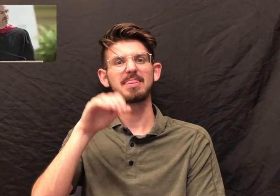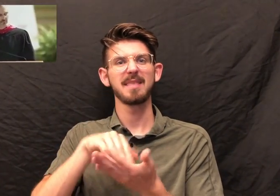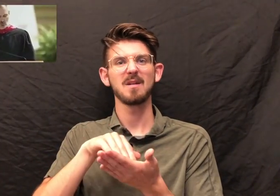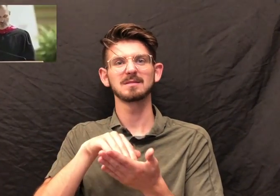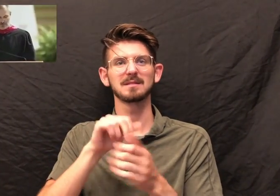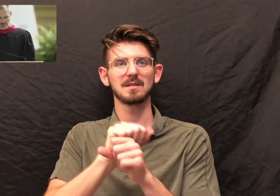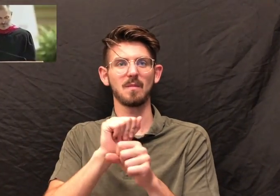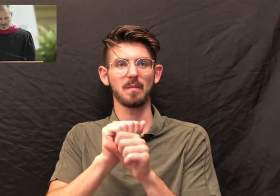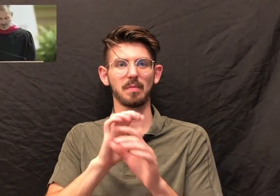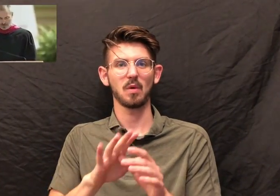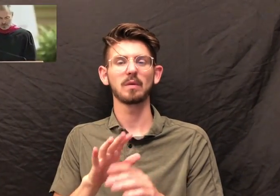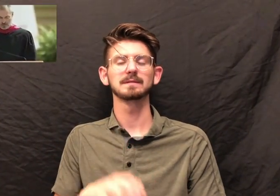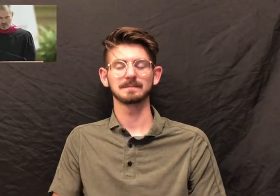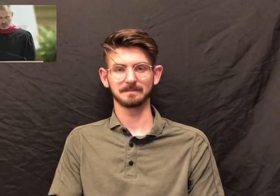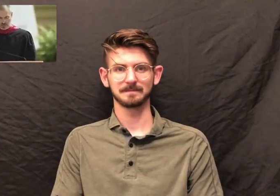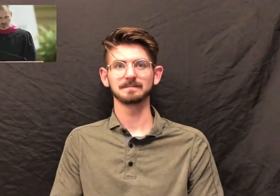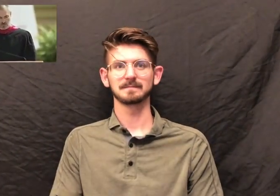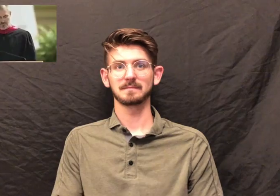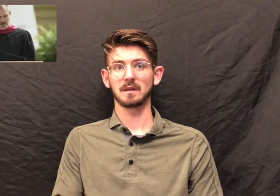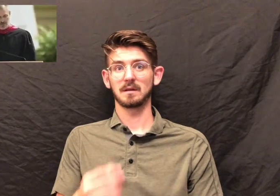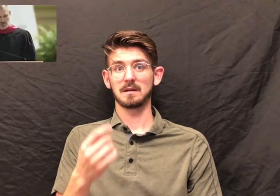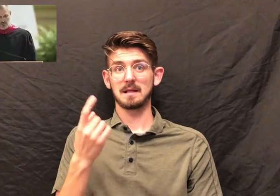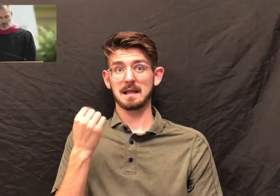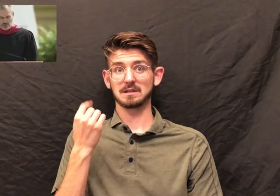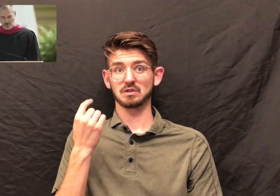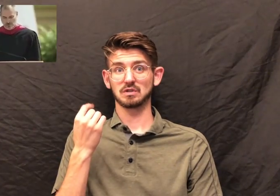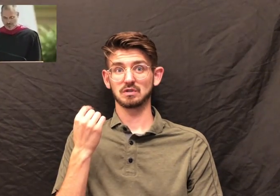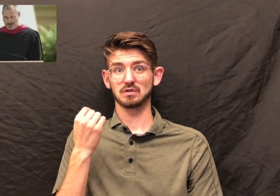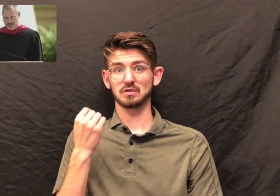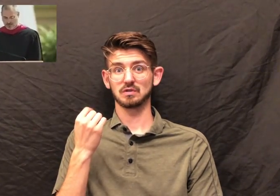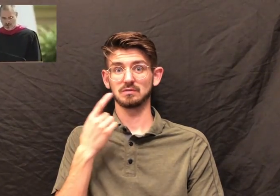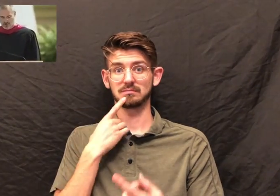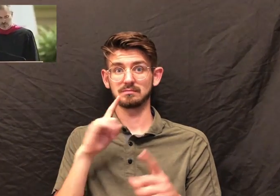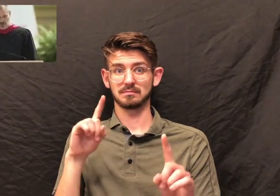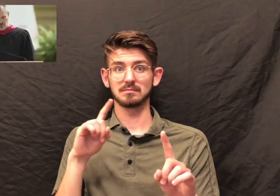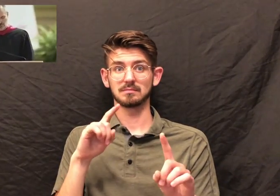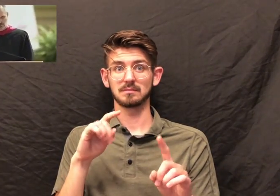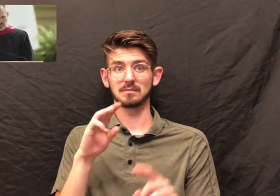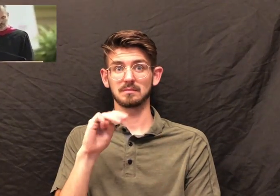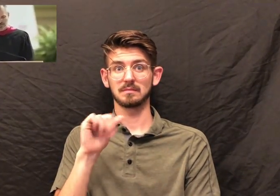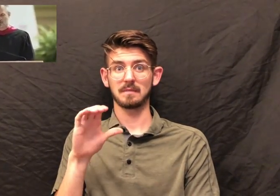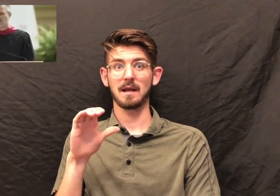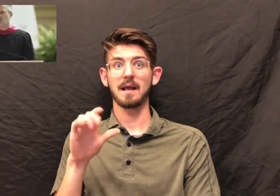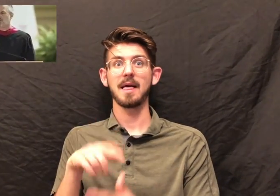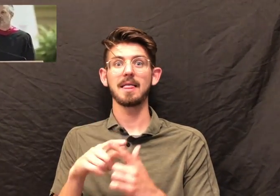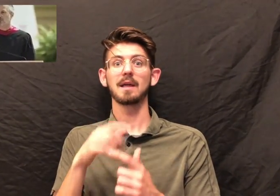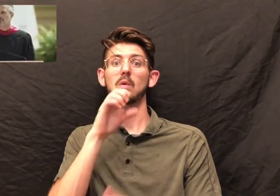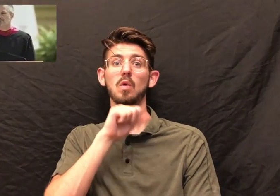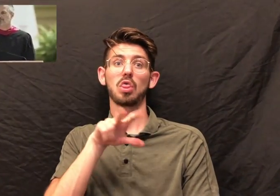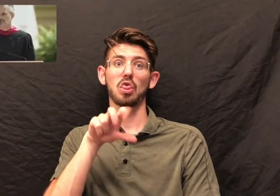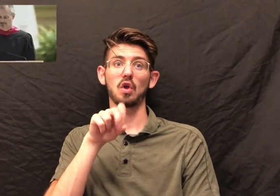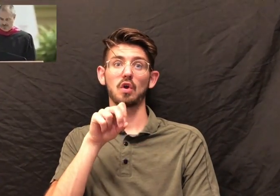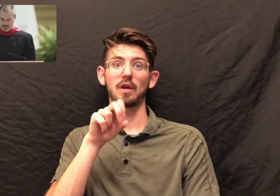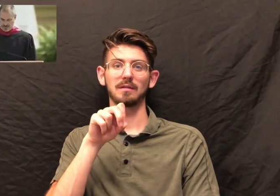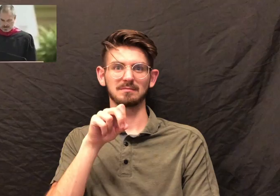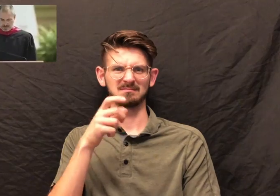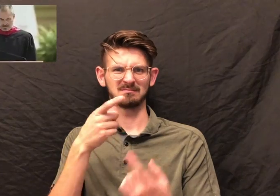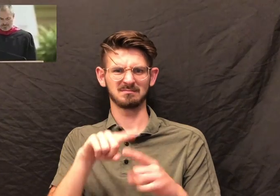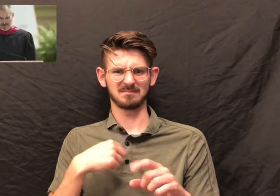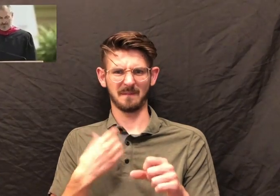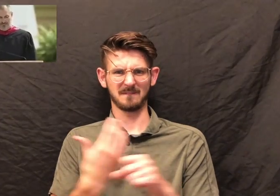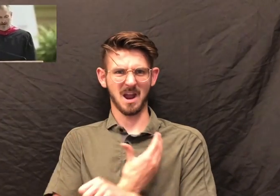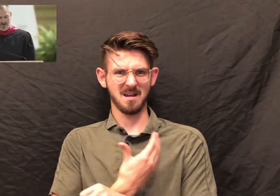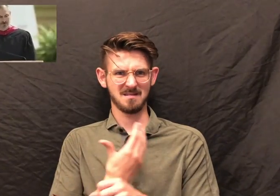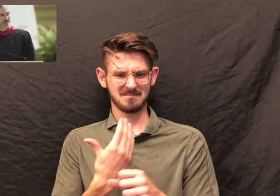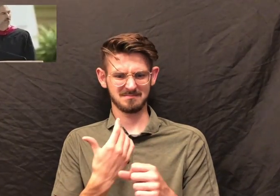the Macintosh, a year earlier, and I just turned 30. And then I got fired. How can you get fired